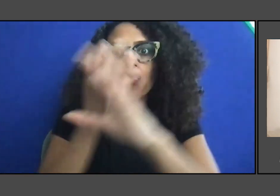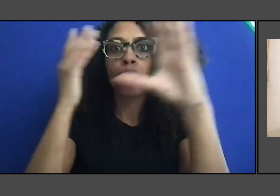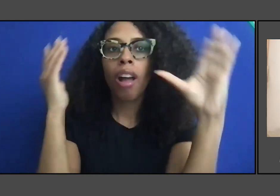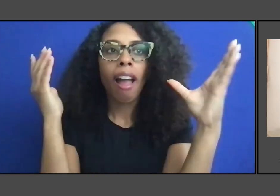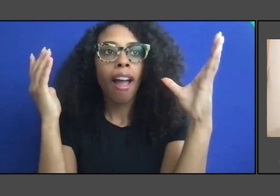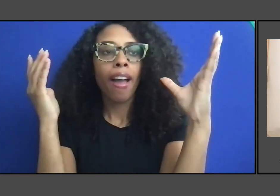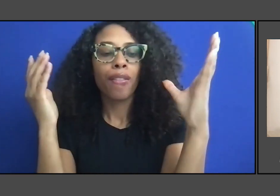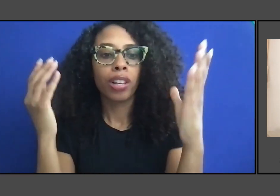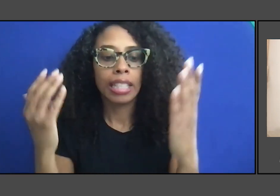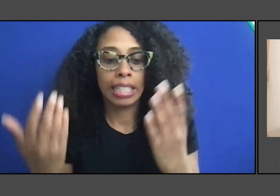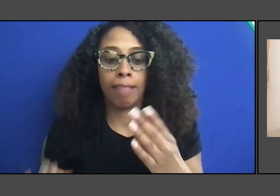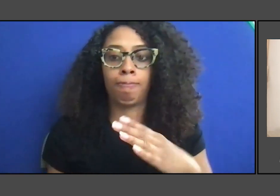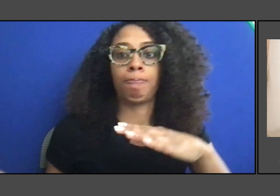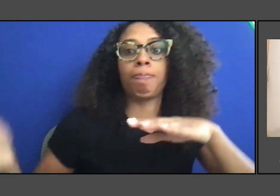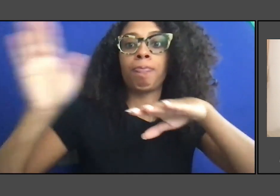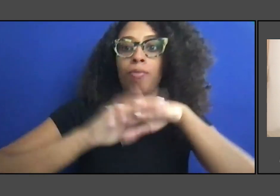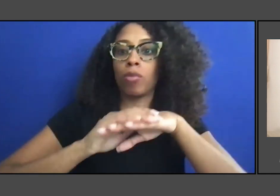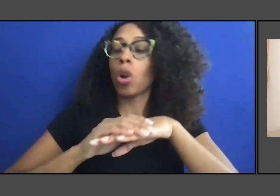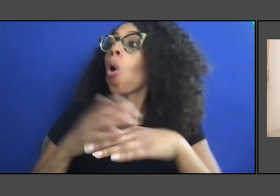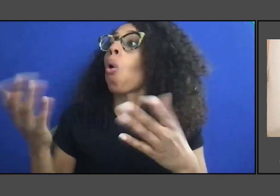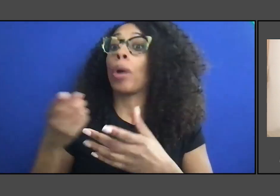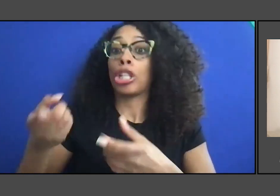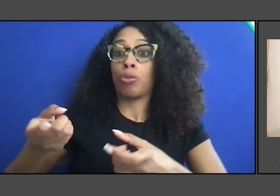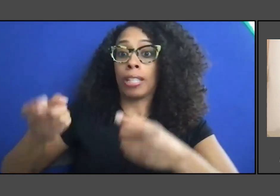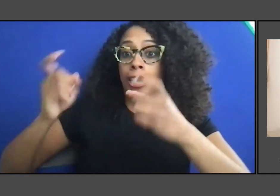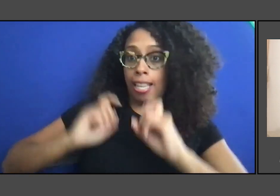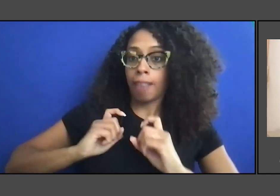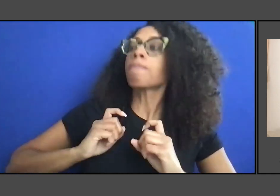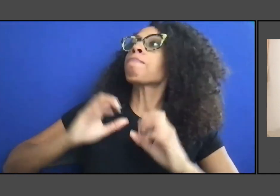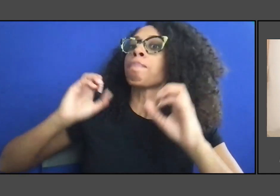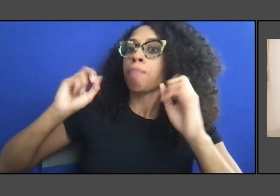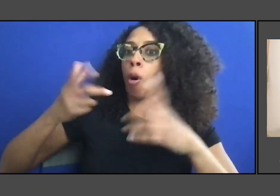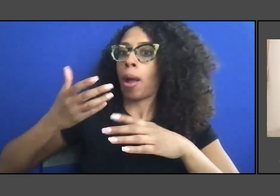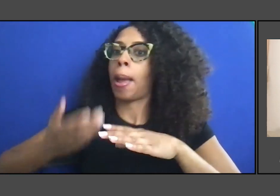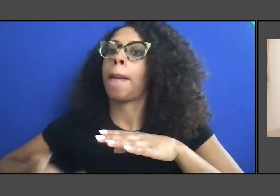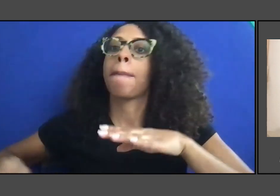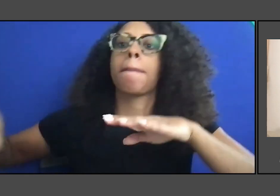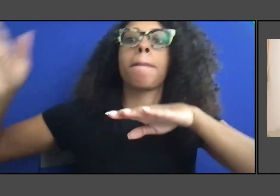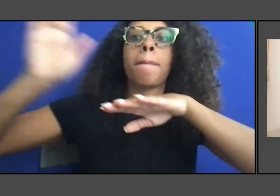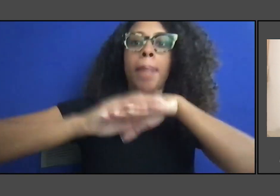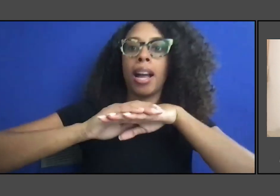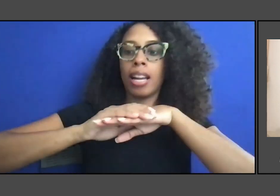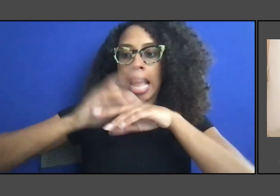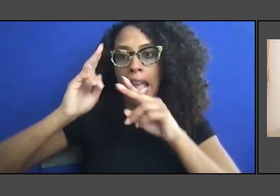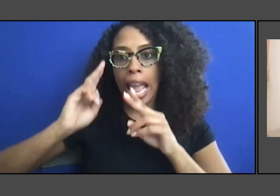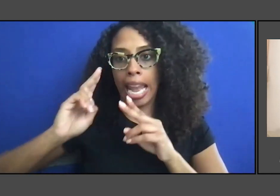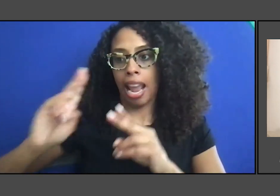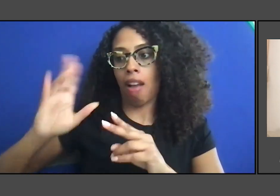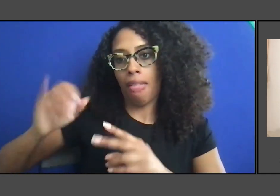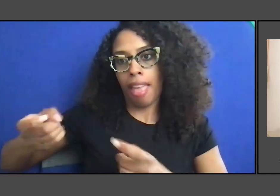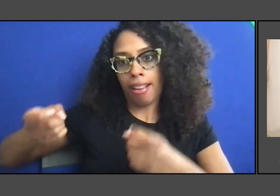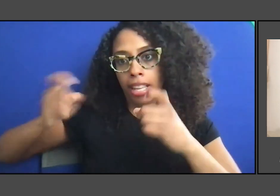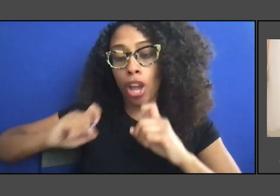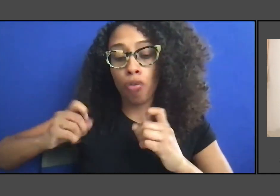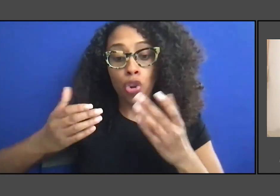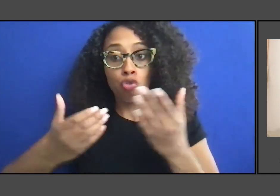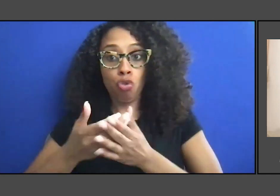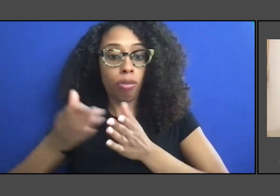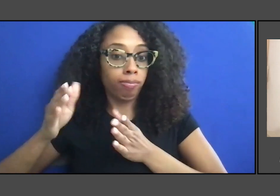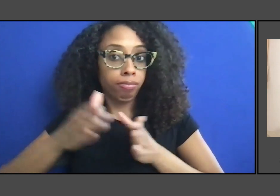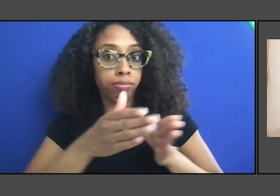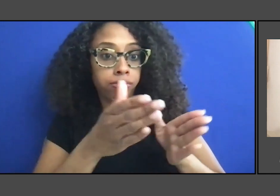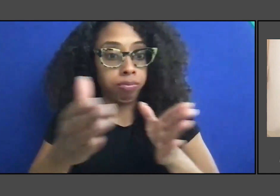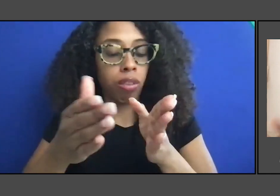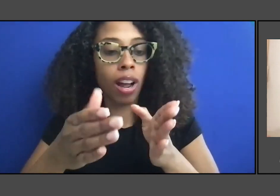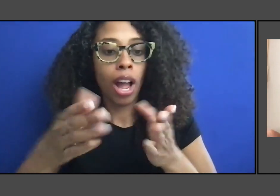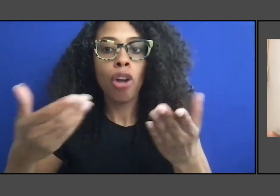what you're given, to honor it, and to create something new, to create new pathways and to open new doors, and to